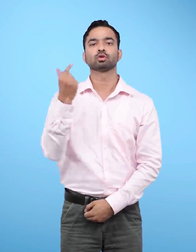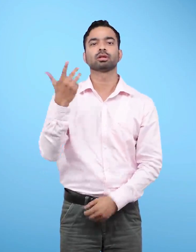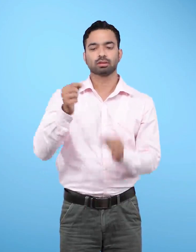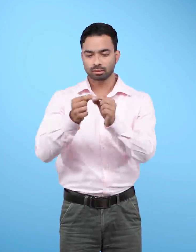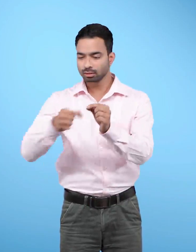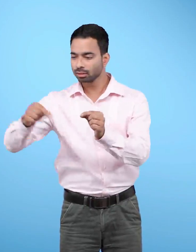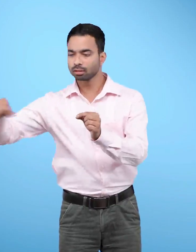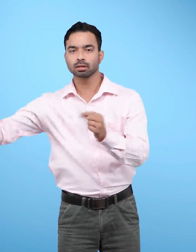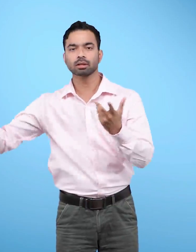thread to find out.